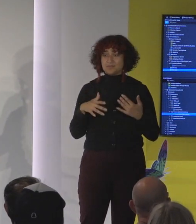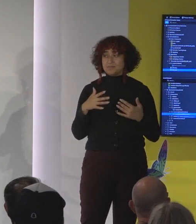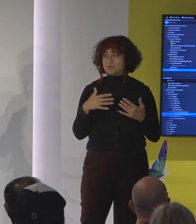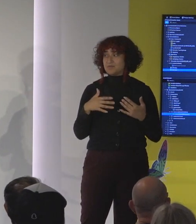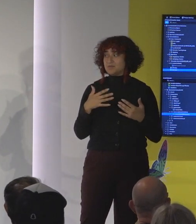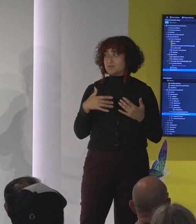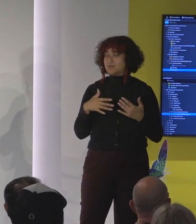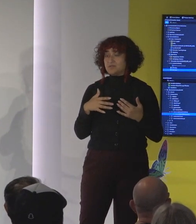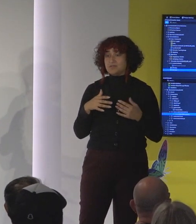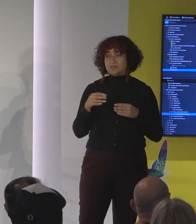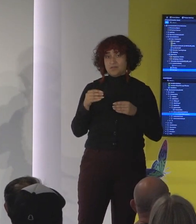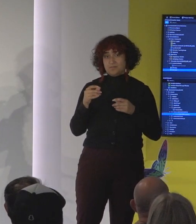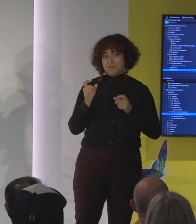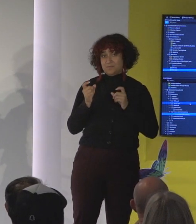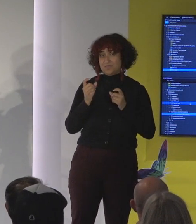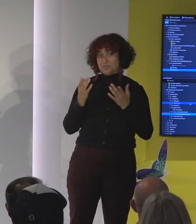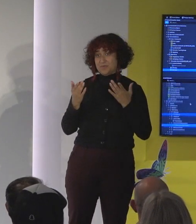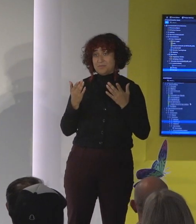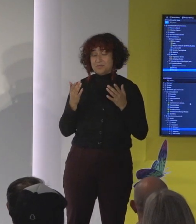Interactable manipulation.